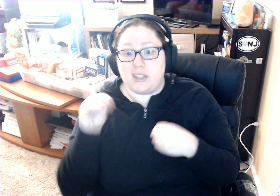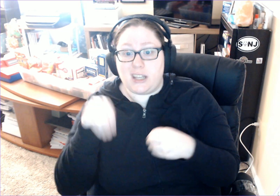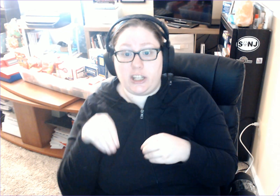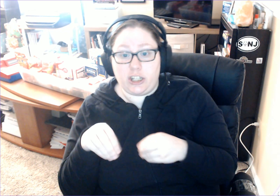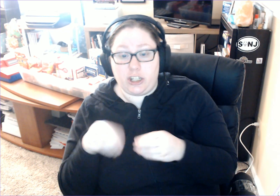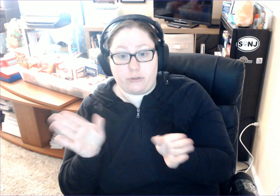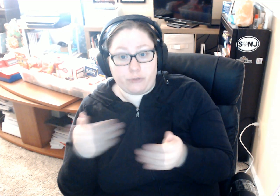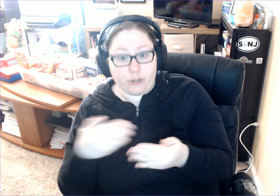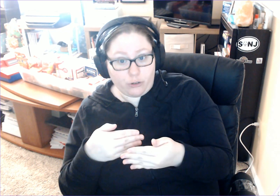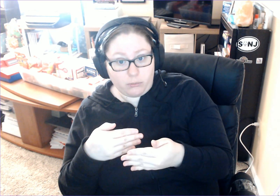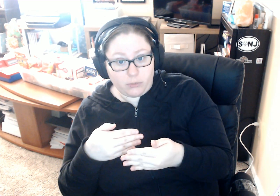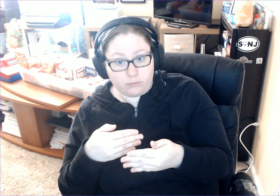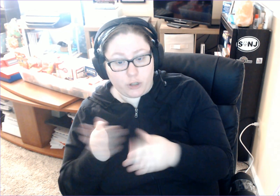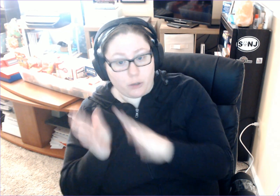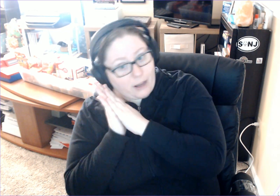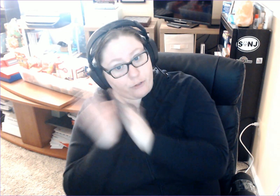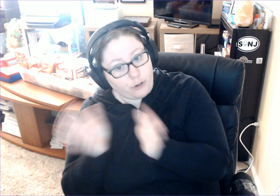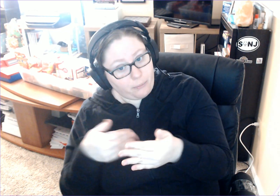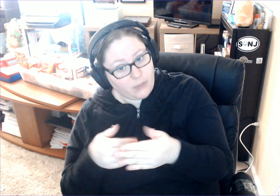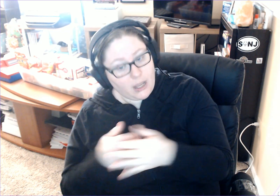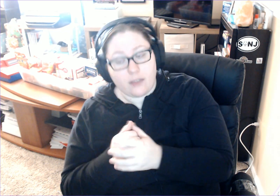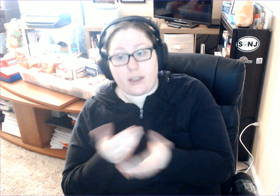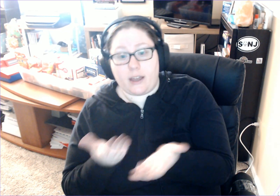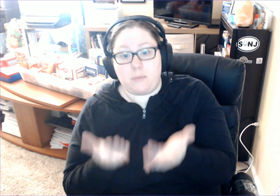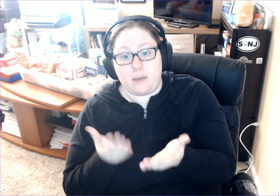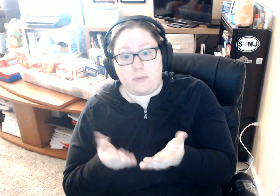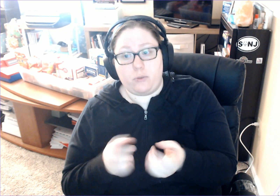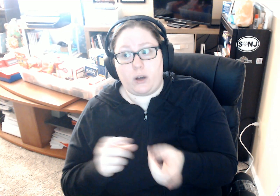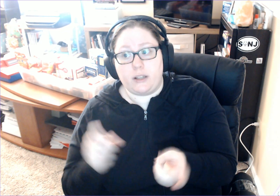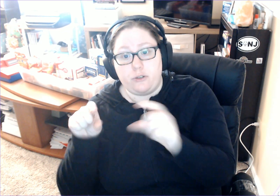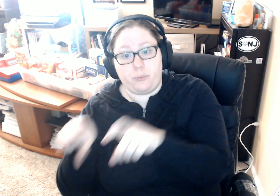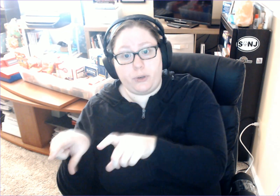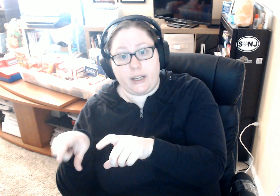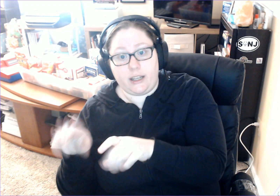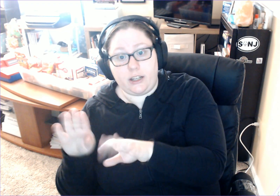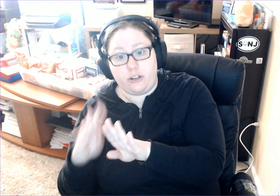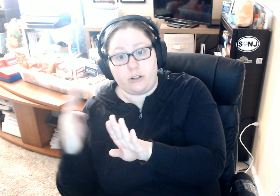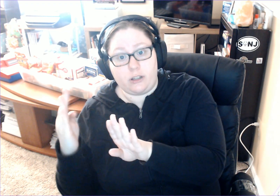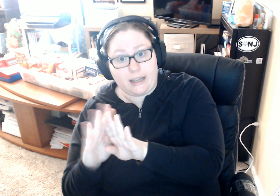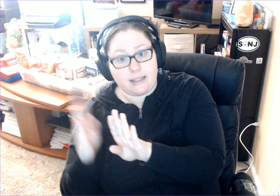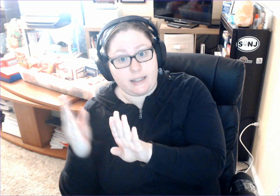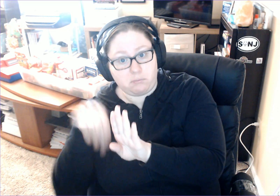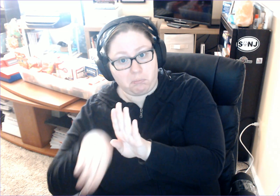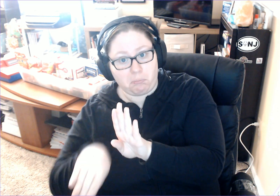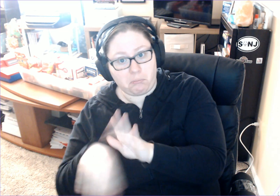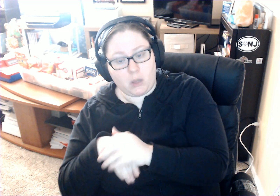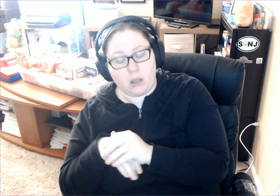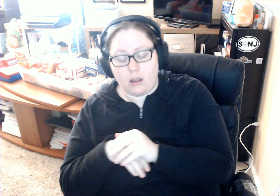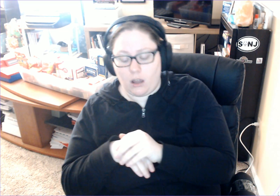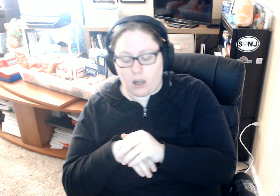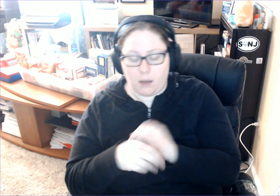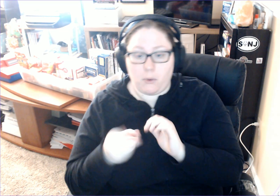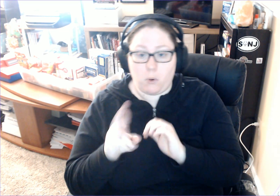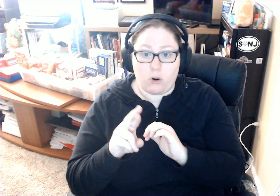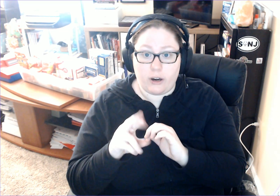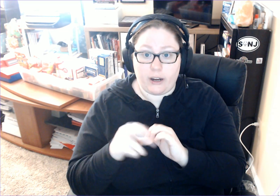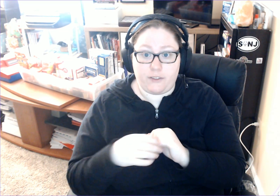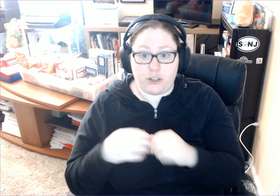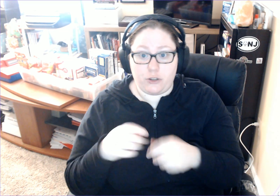your room, your bedroom, then maybe you want to put it in your closet. Or if you change